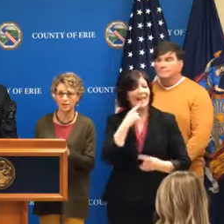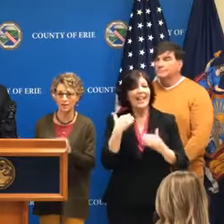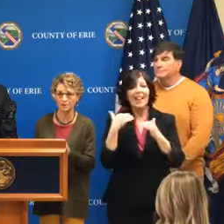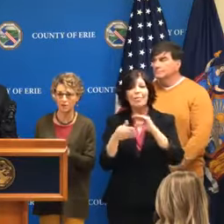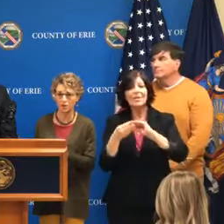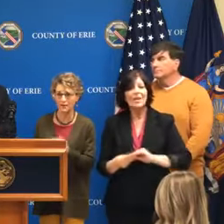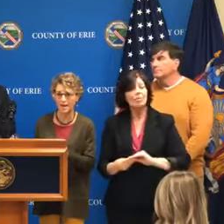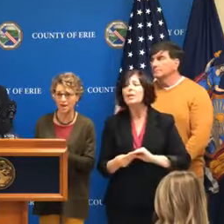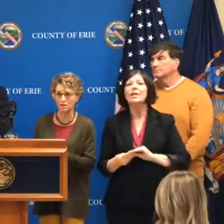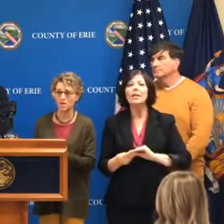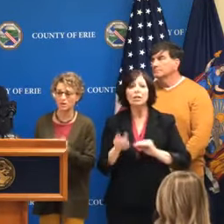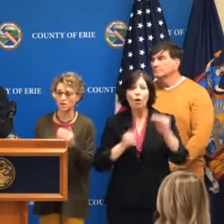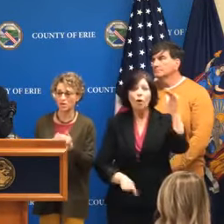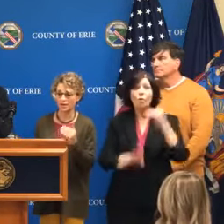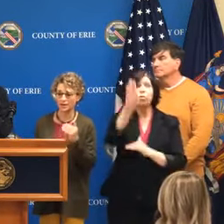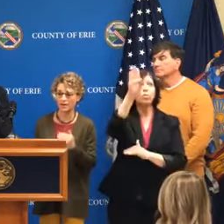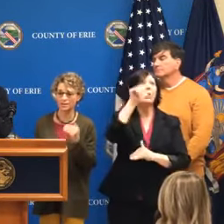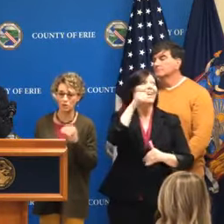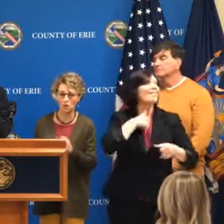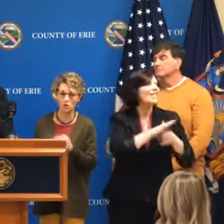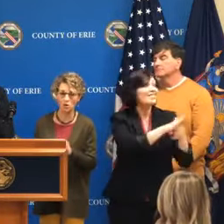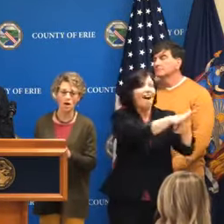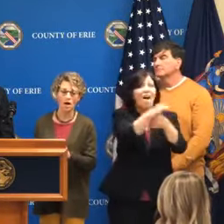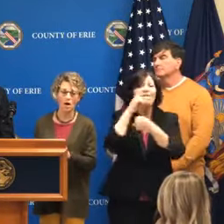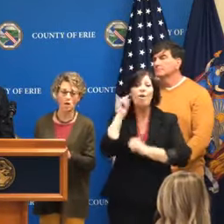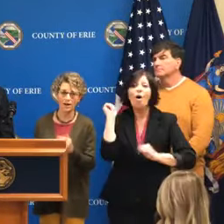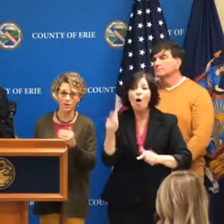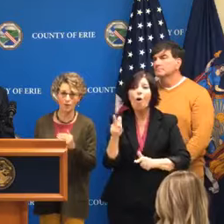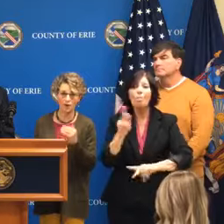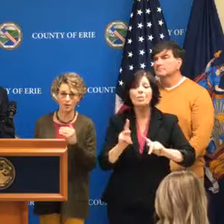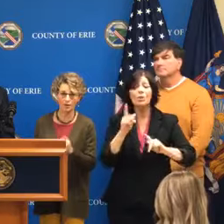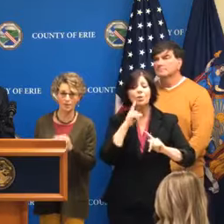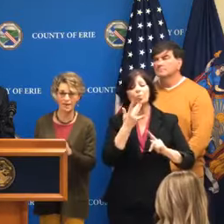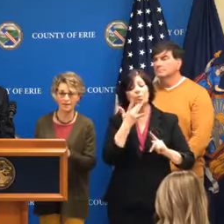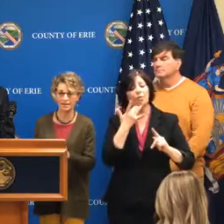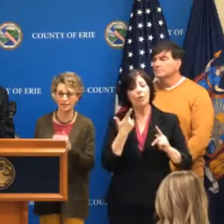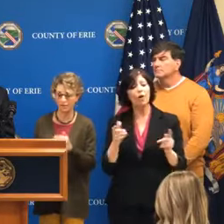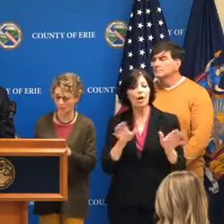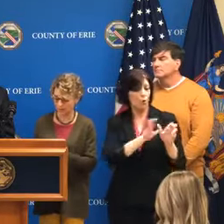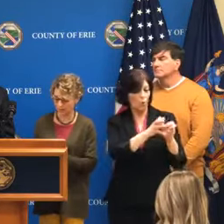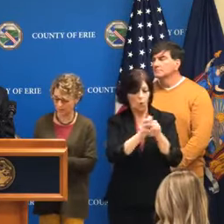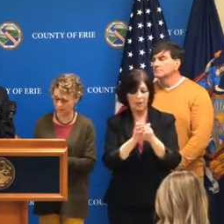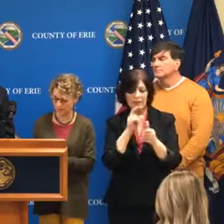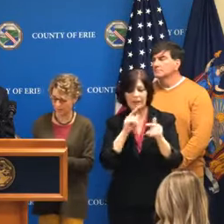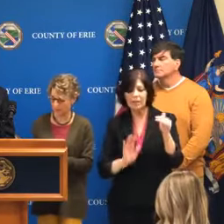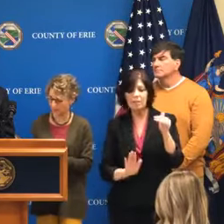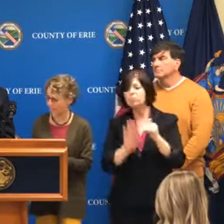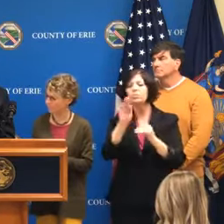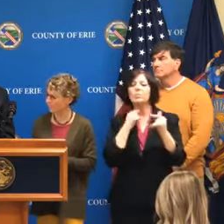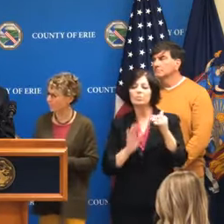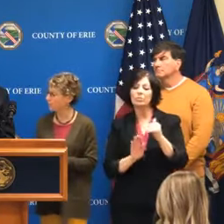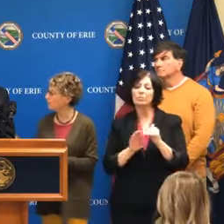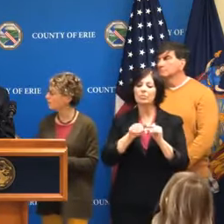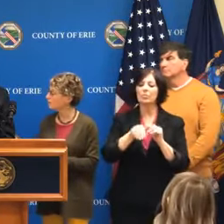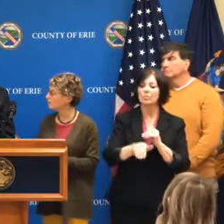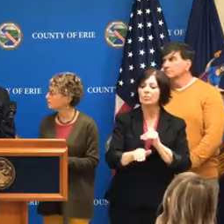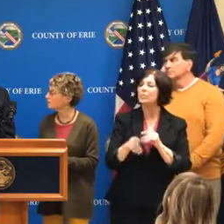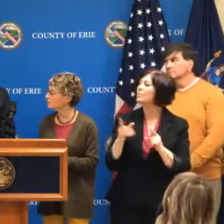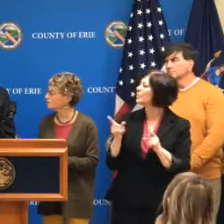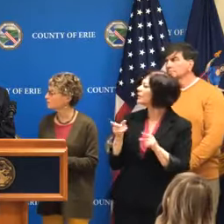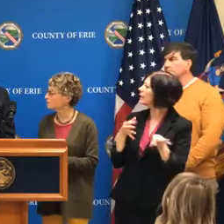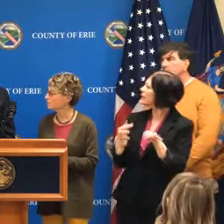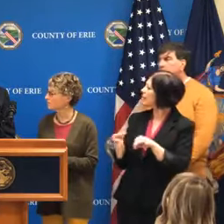have to keep the curve down so it'll stay below where the capacity of our healthcare system. Can you describe to the public